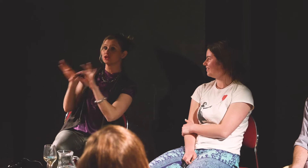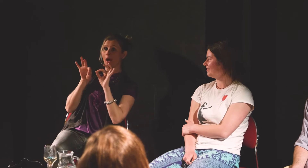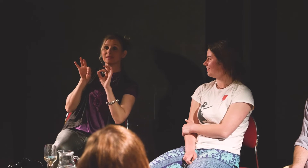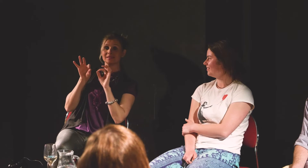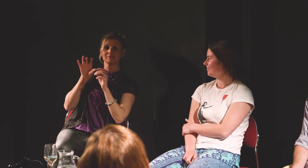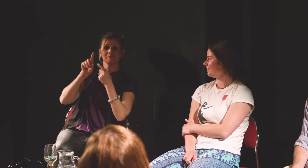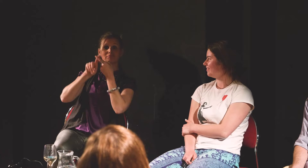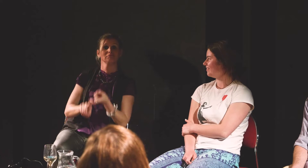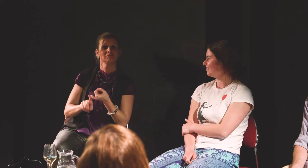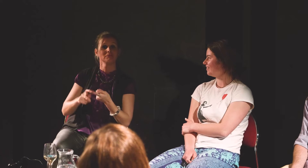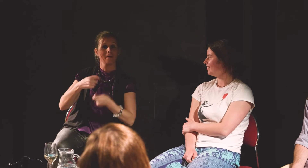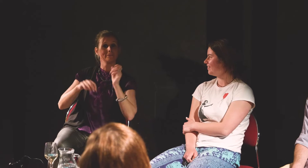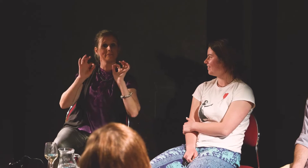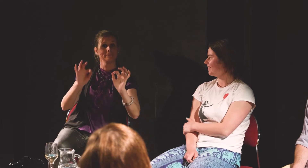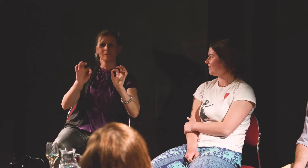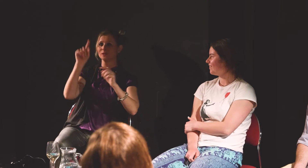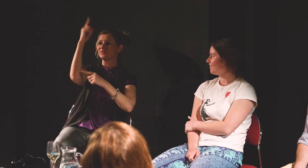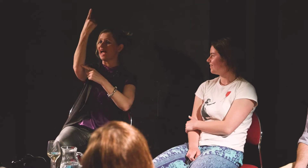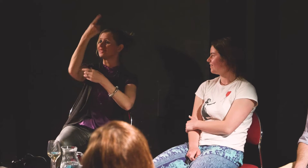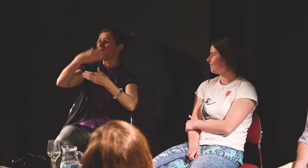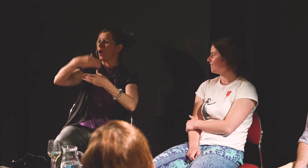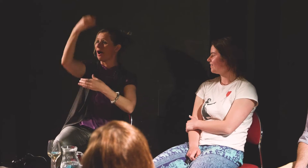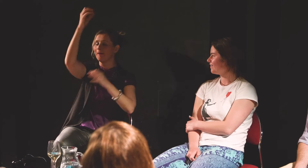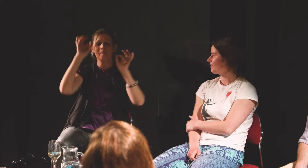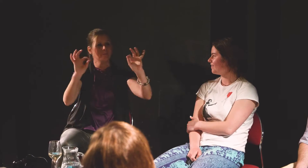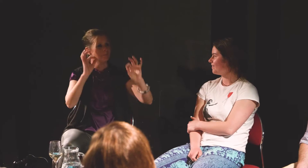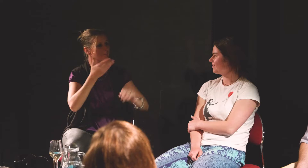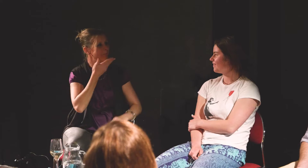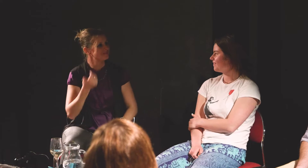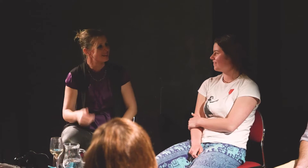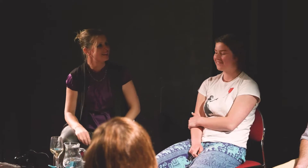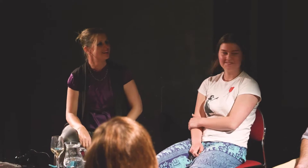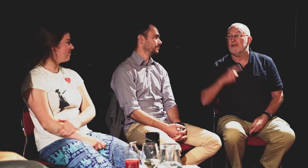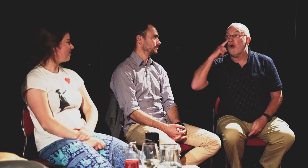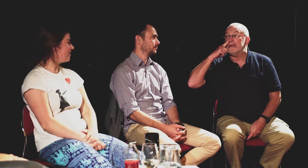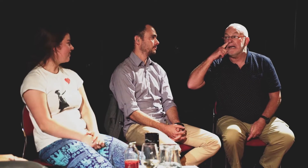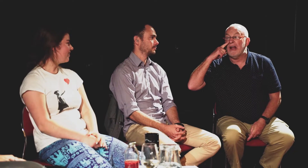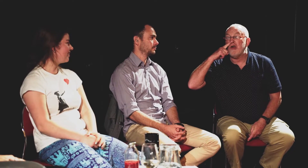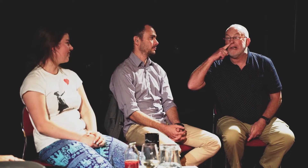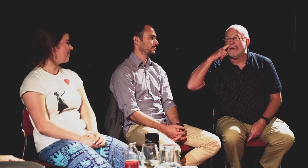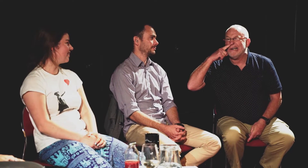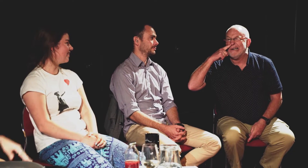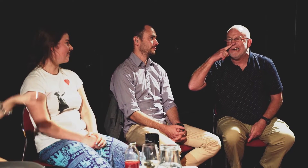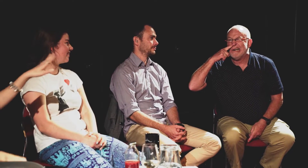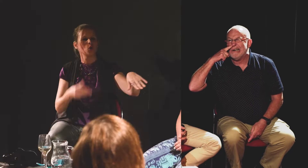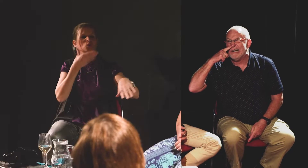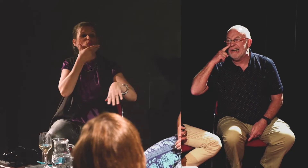Well, it's a perfect, adaptation for Auckland. That is the sign for Sky Tower, so Auckland. And this was a good one. These were